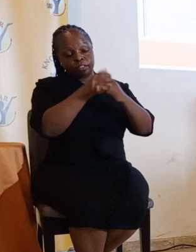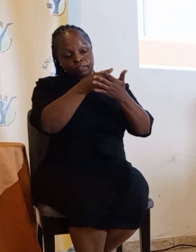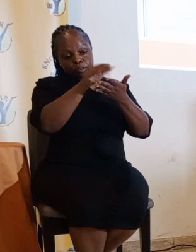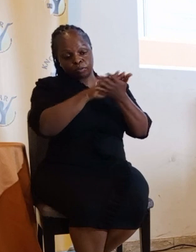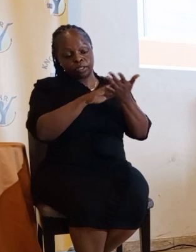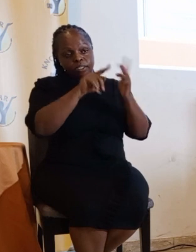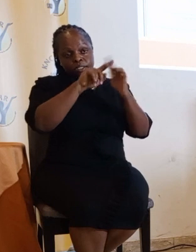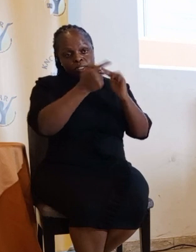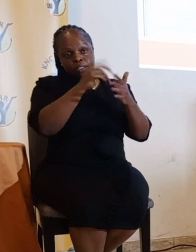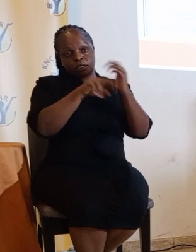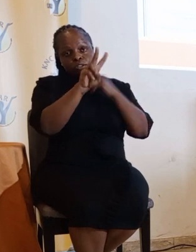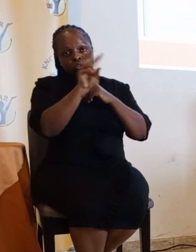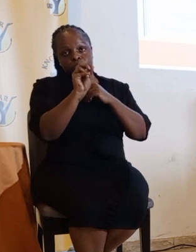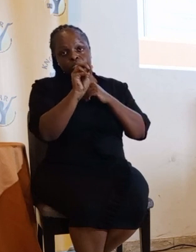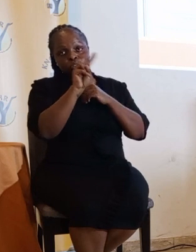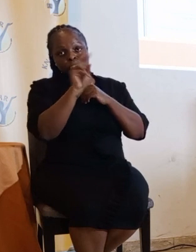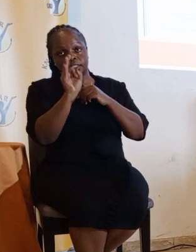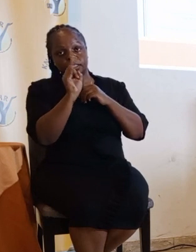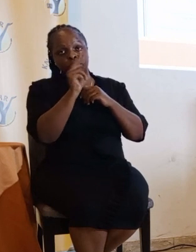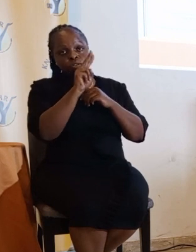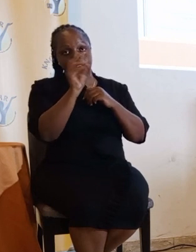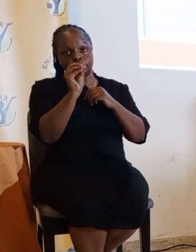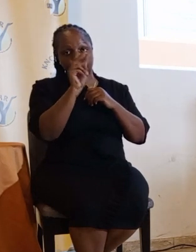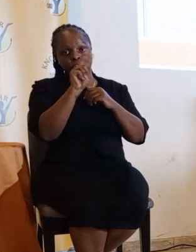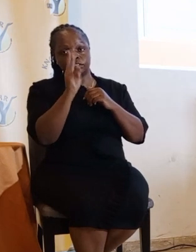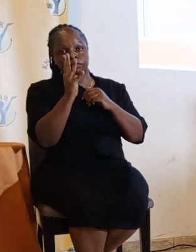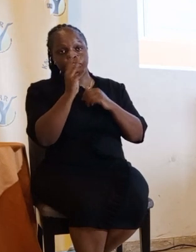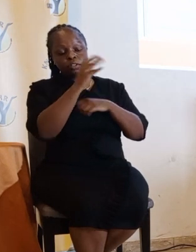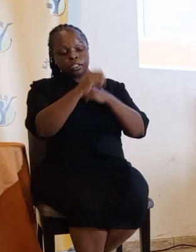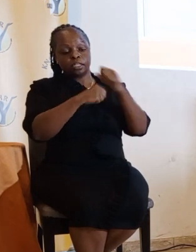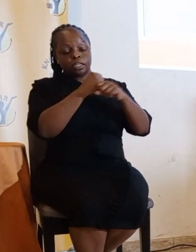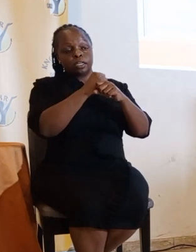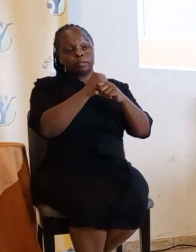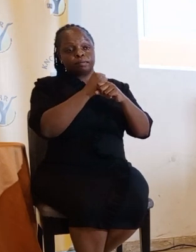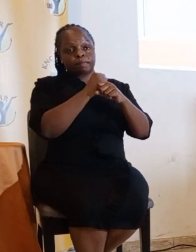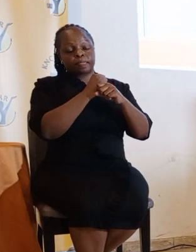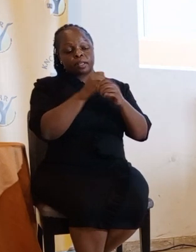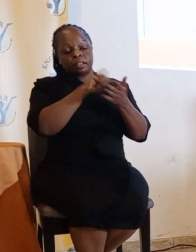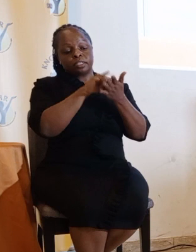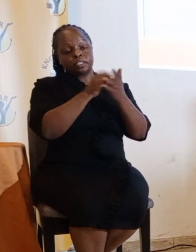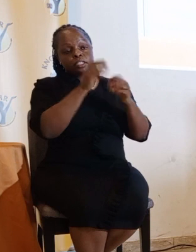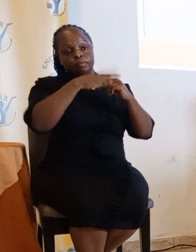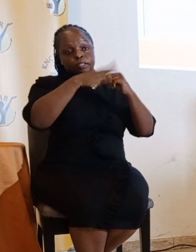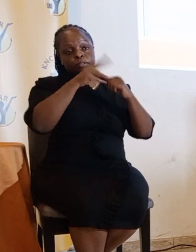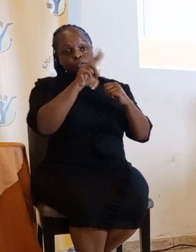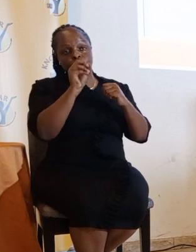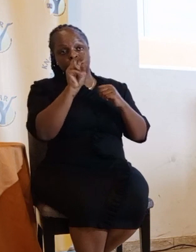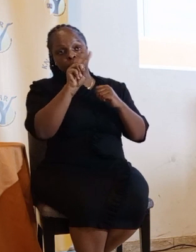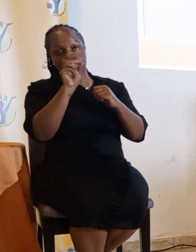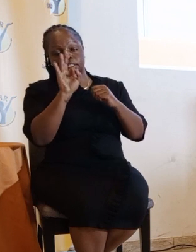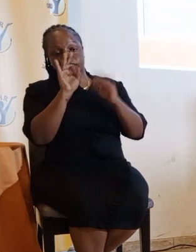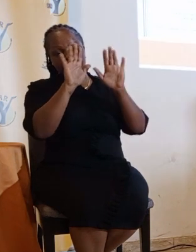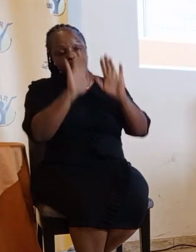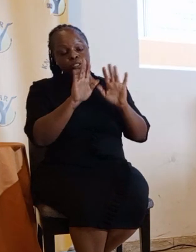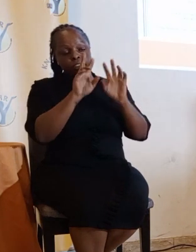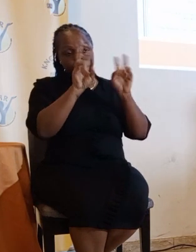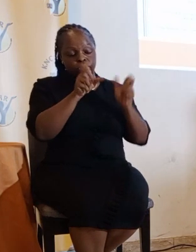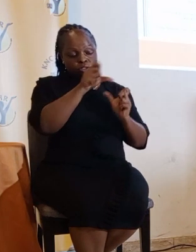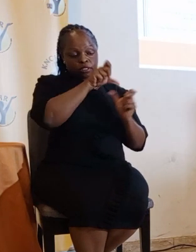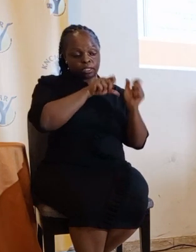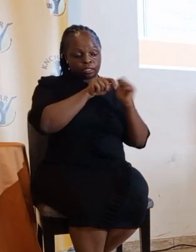in the 2023-2024 academic year, that was September 2023, critical issues around